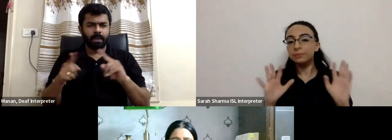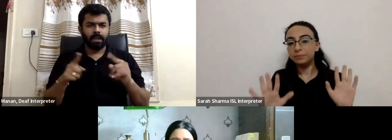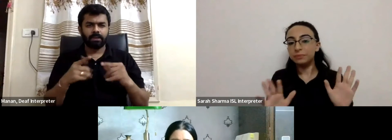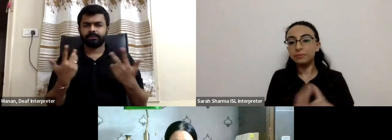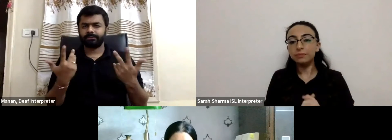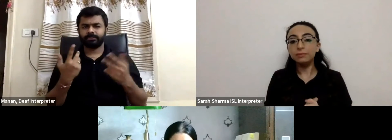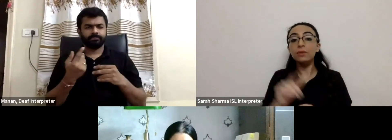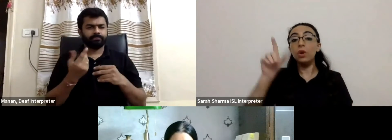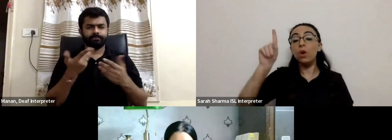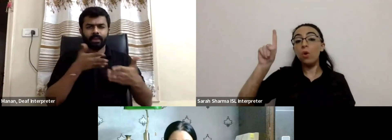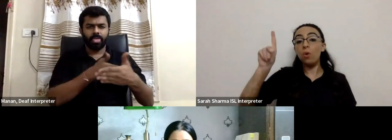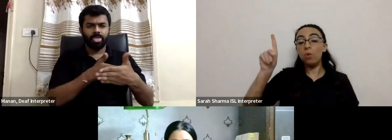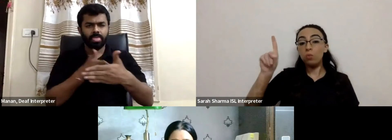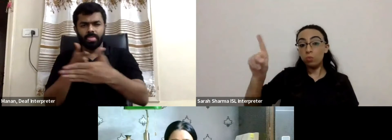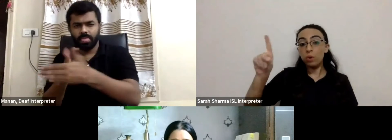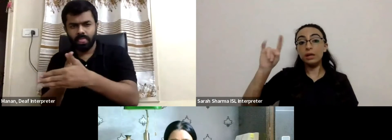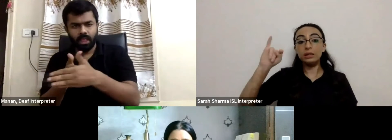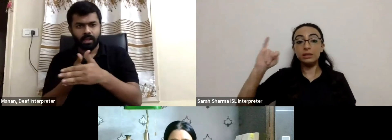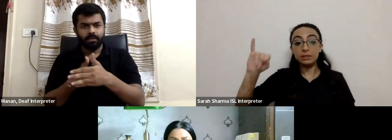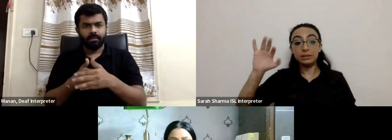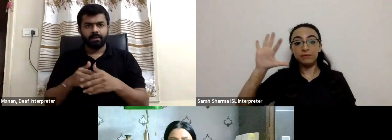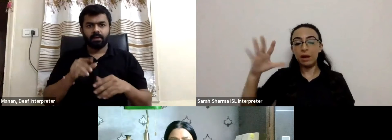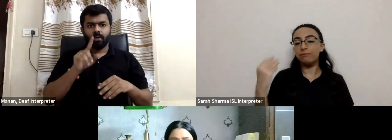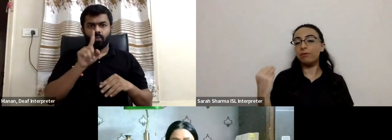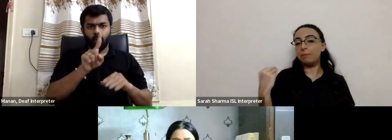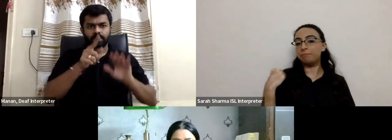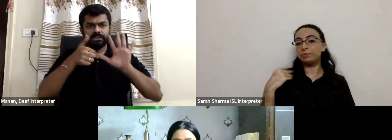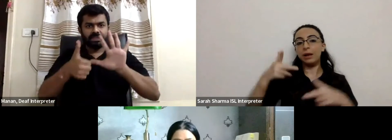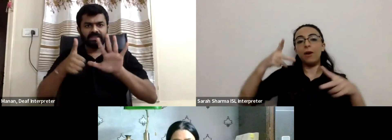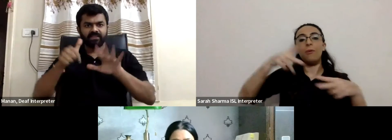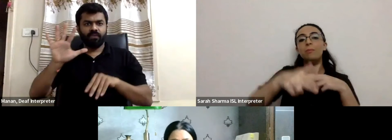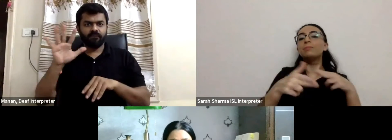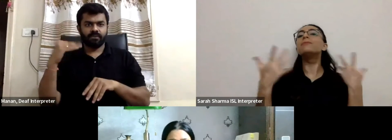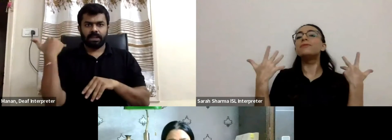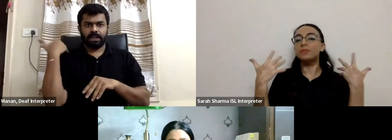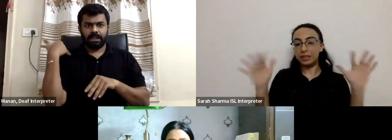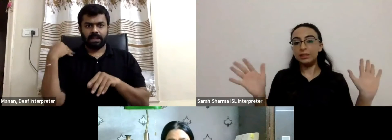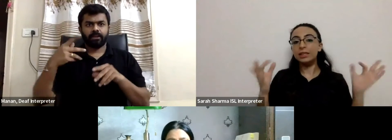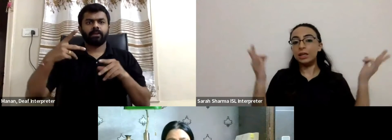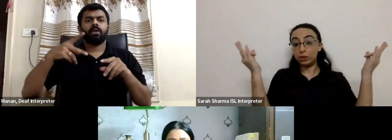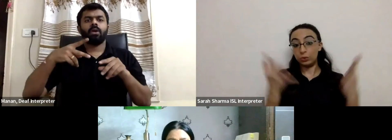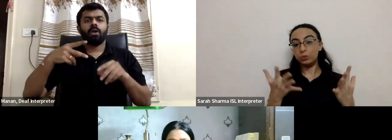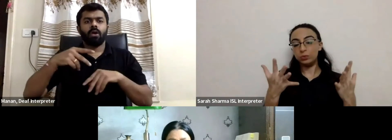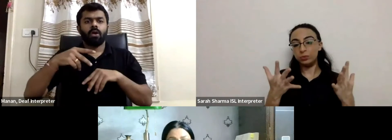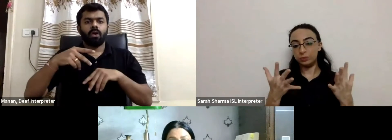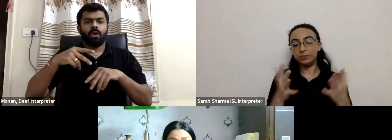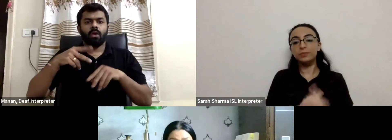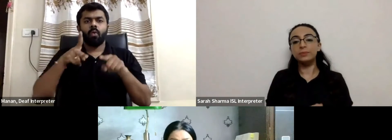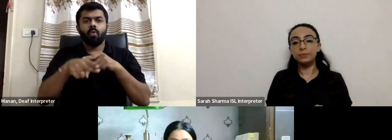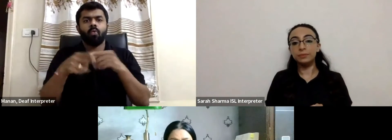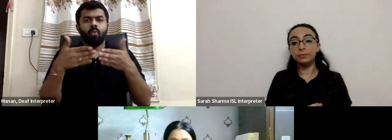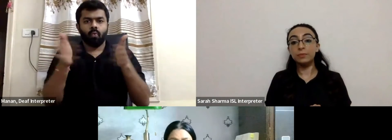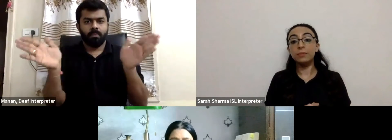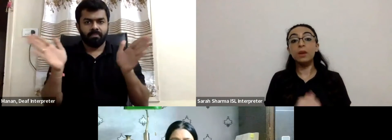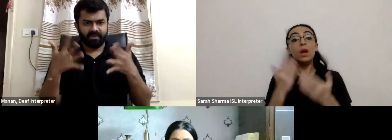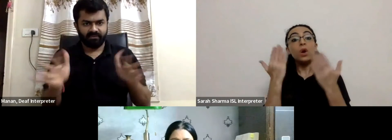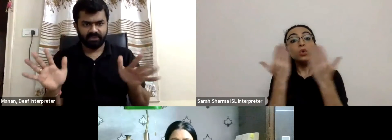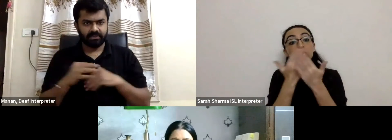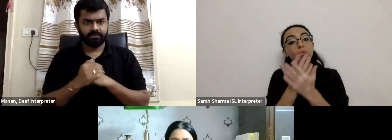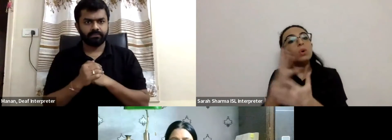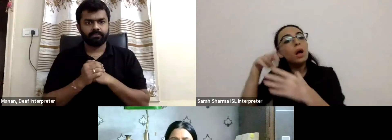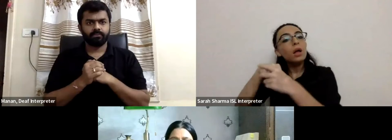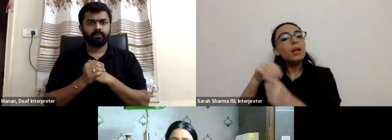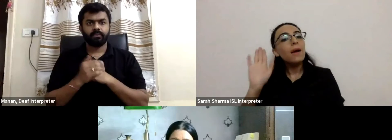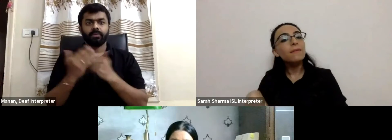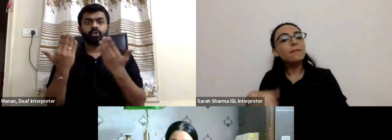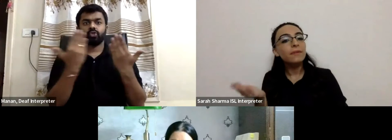165 Mohalla clinics were recently inaugurated. There are 265 Mohalla clinics in schools. So these